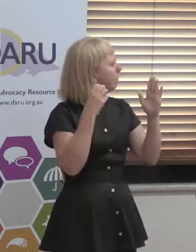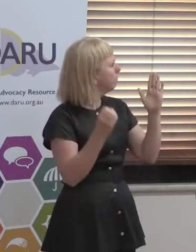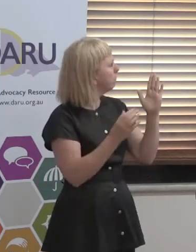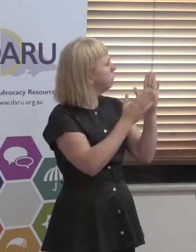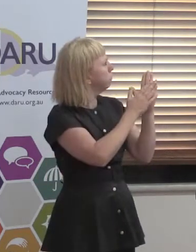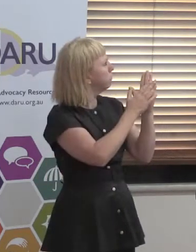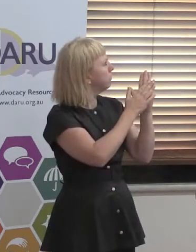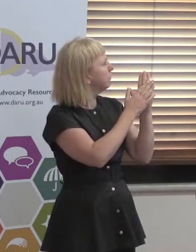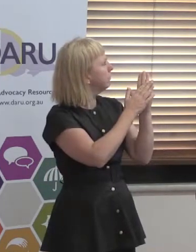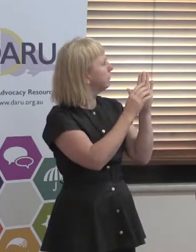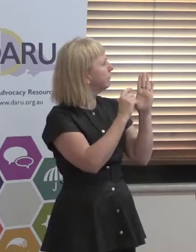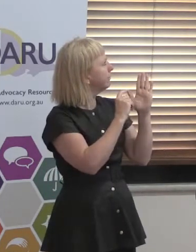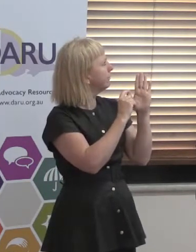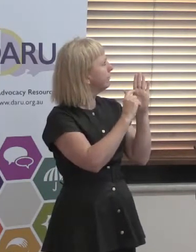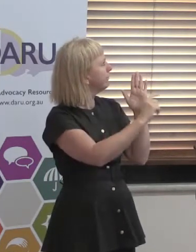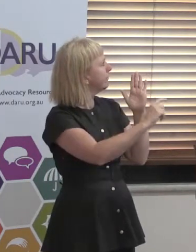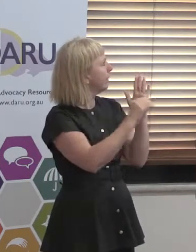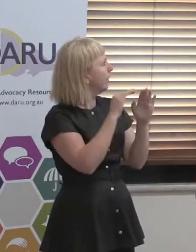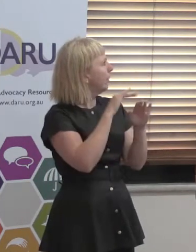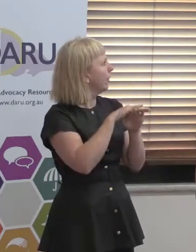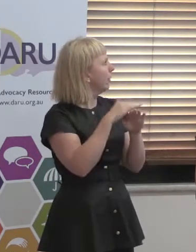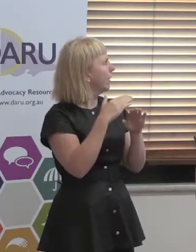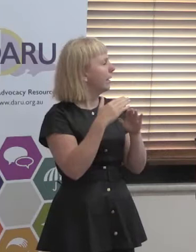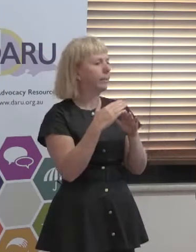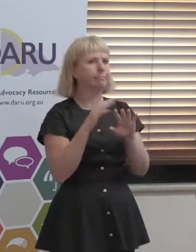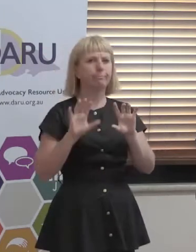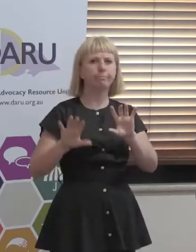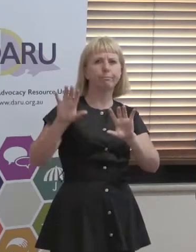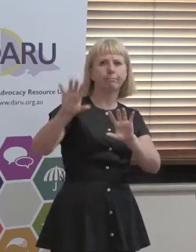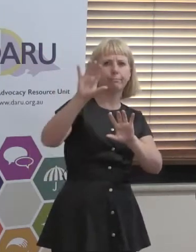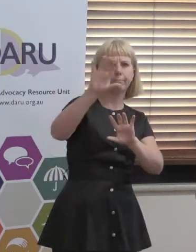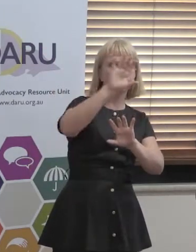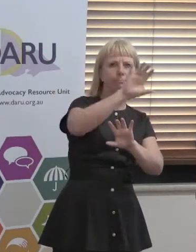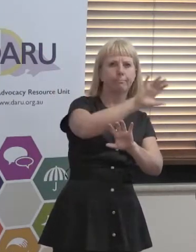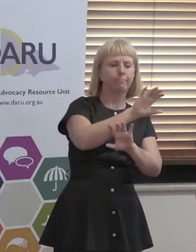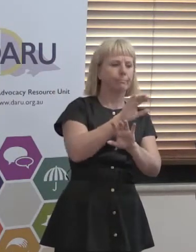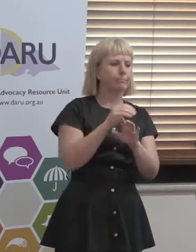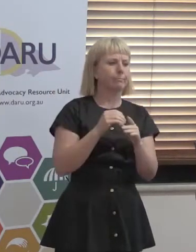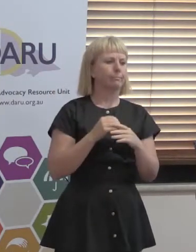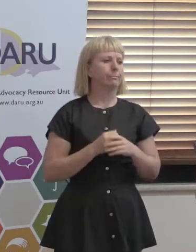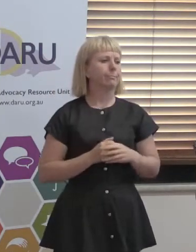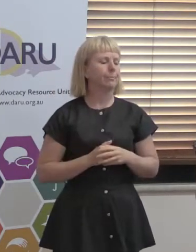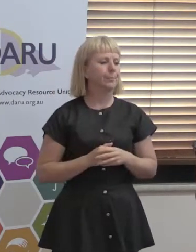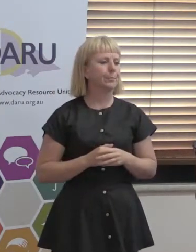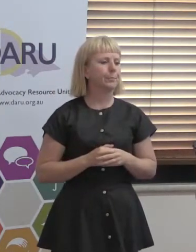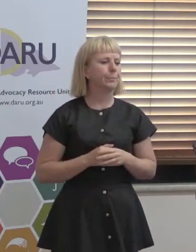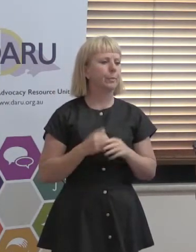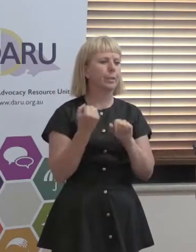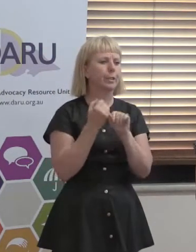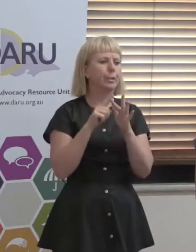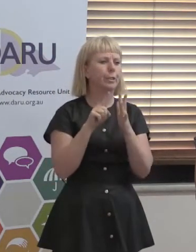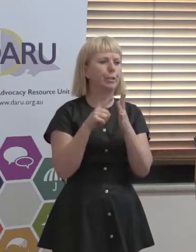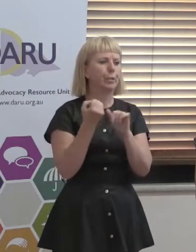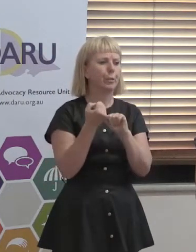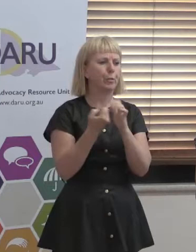on the geographic kind of scope of the site. It did